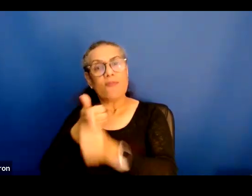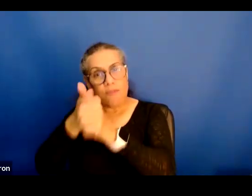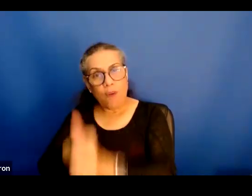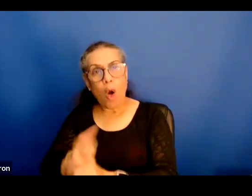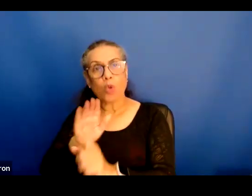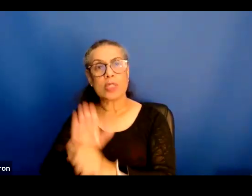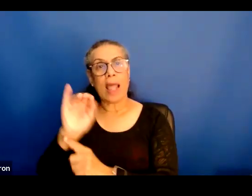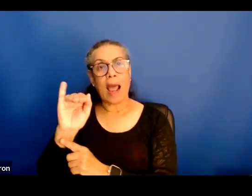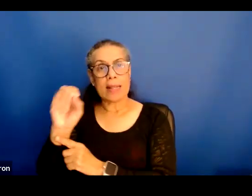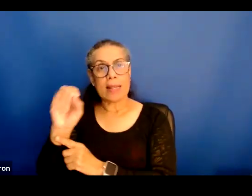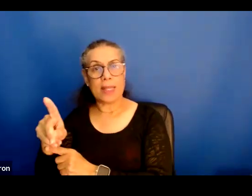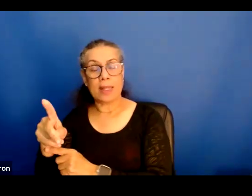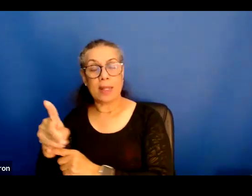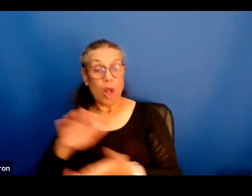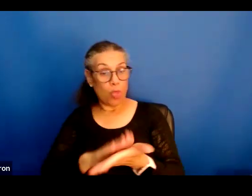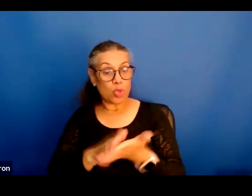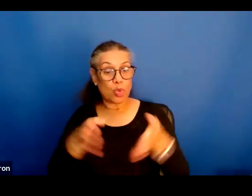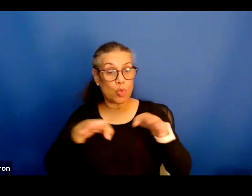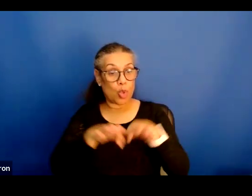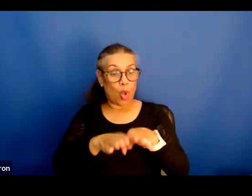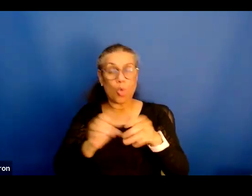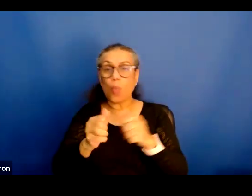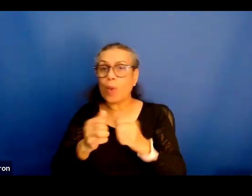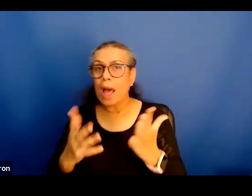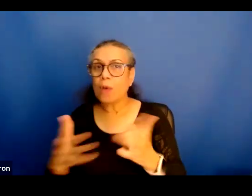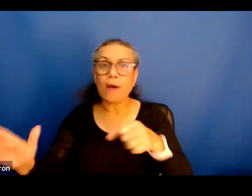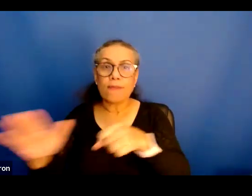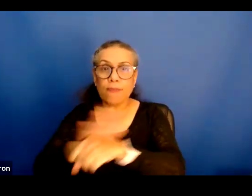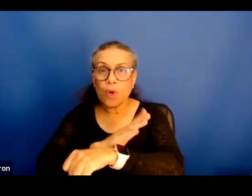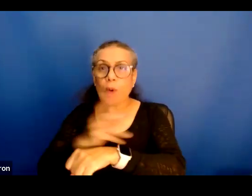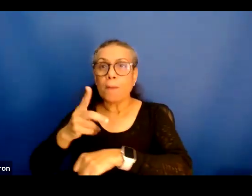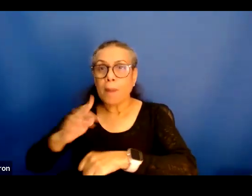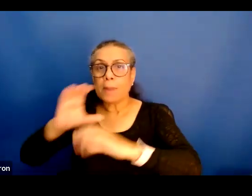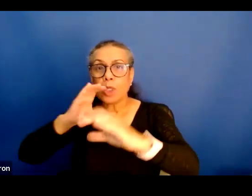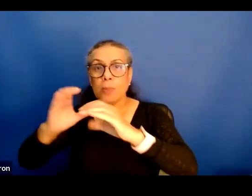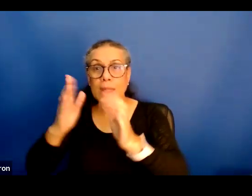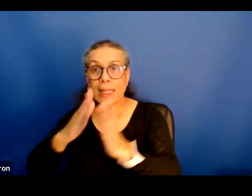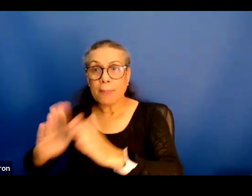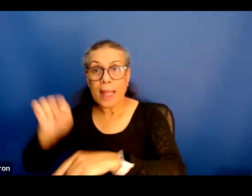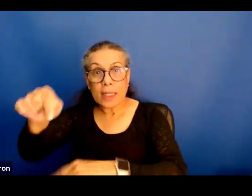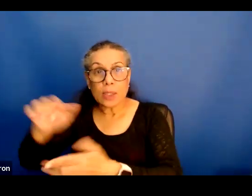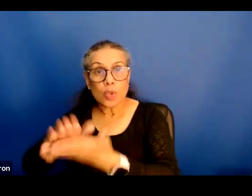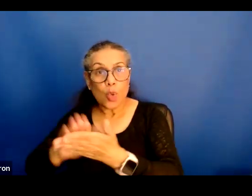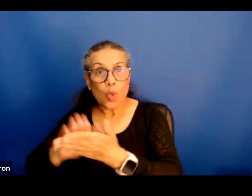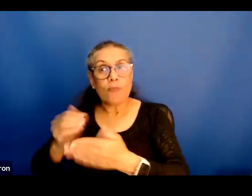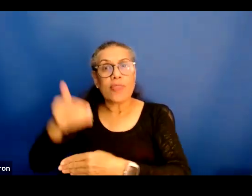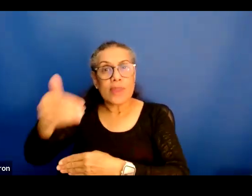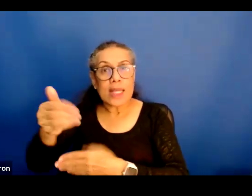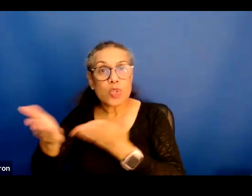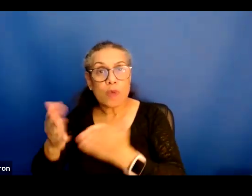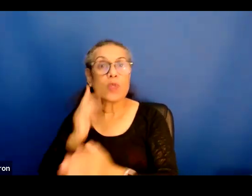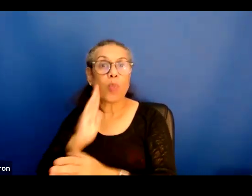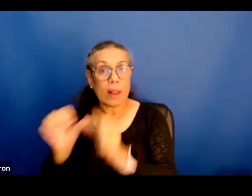IEPs. Closing their schools without a clearly defined, fully resourced, and publicly communicated plan for how their specialized services